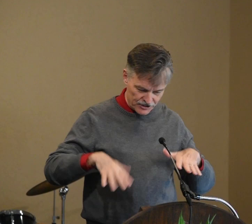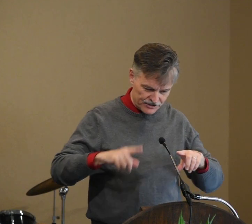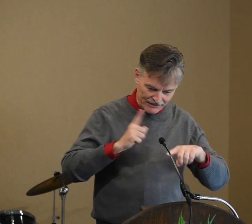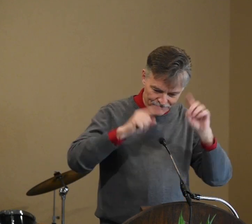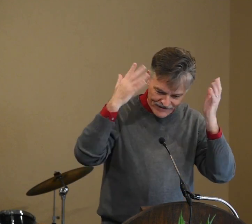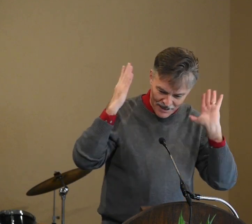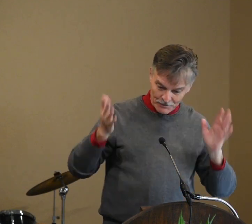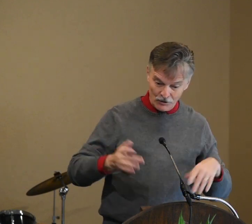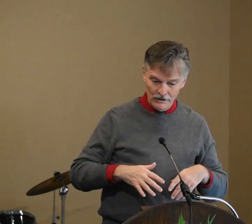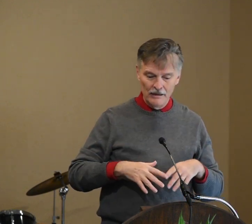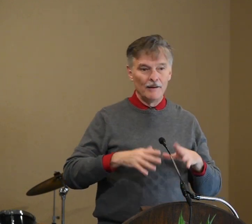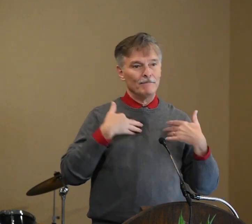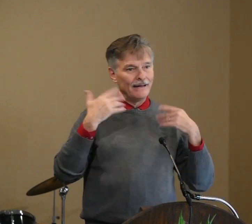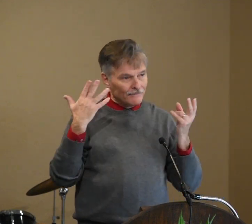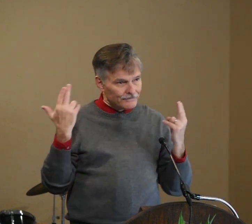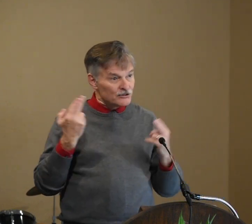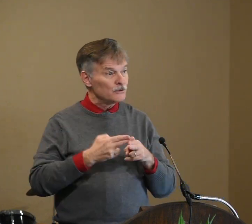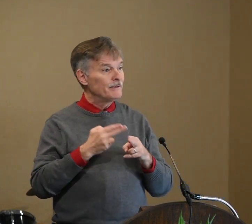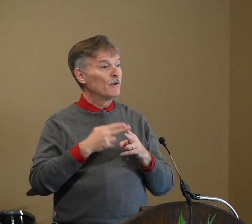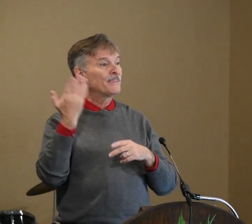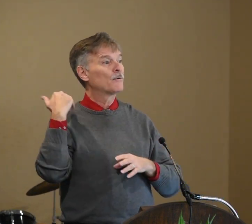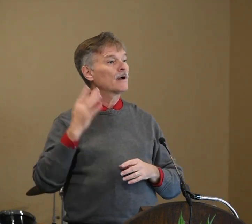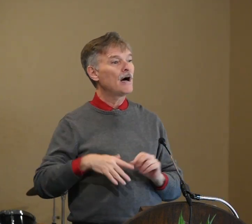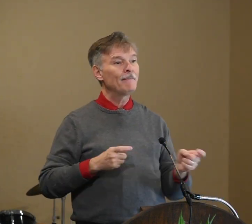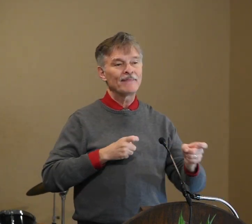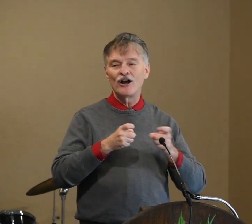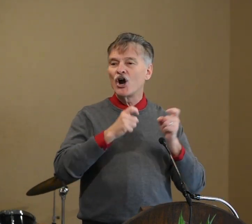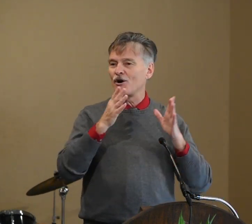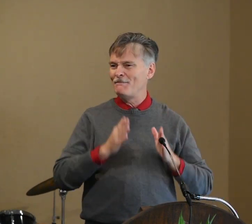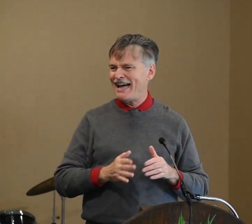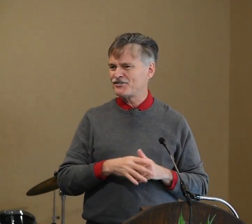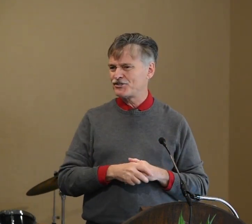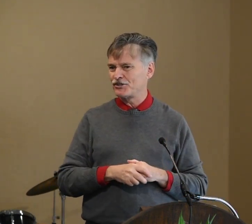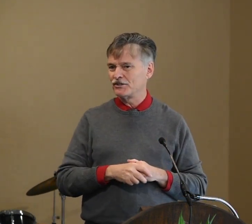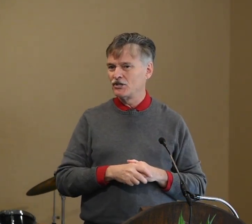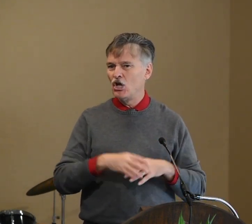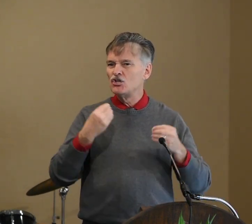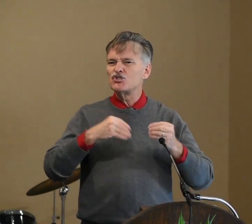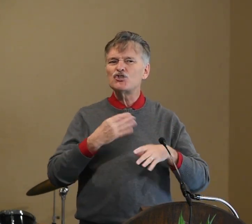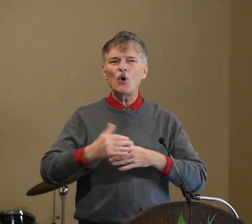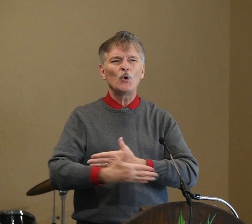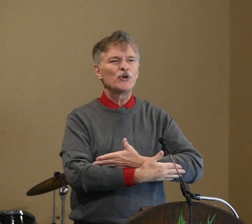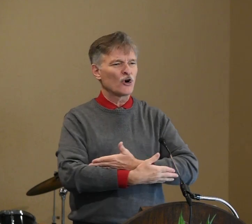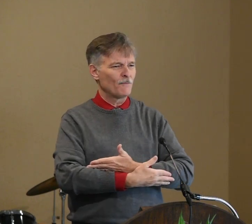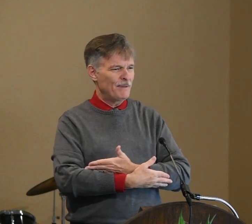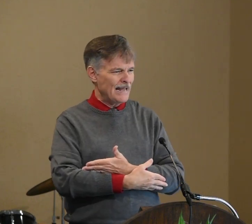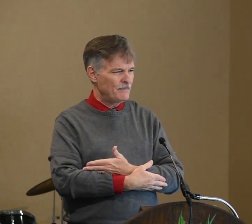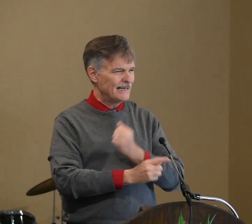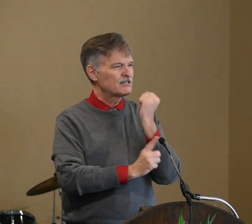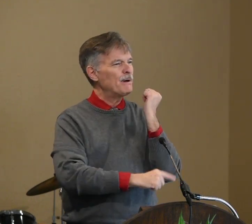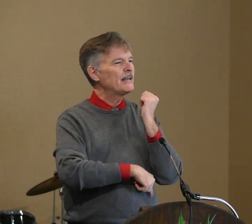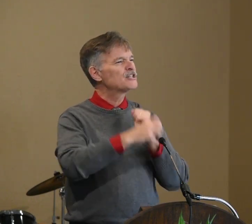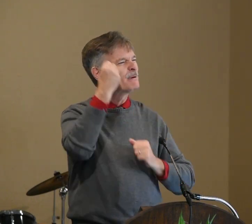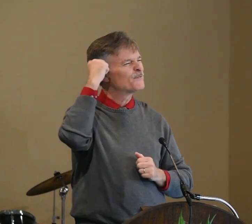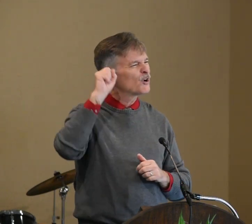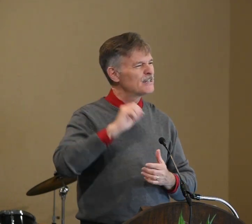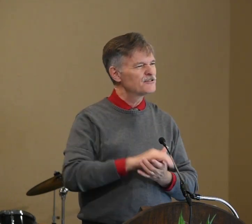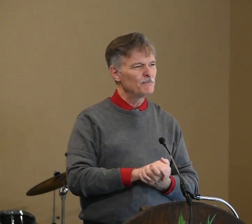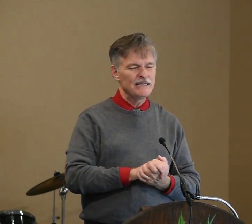just unfathomable, but this would be what they were called back then. Her master sold her baby as punishment for her